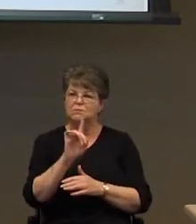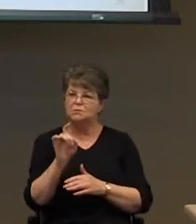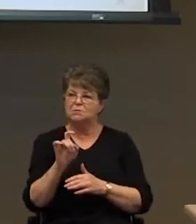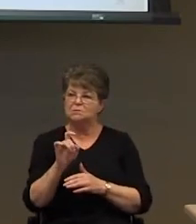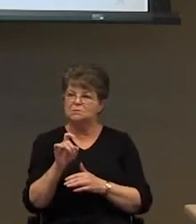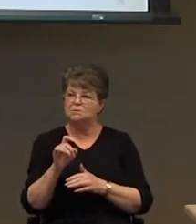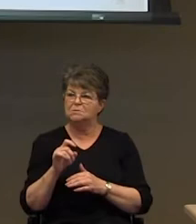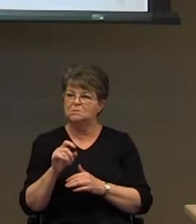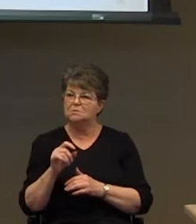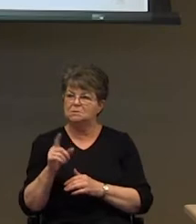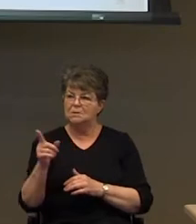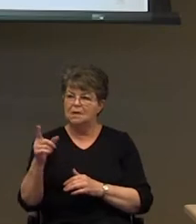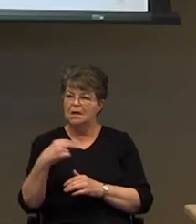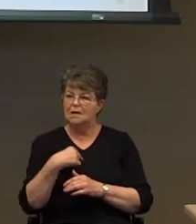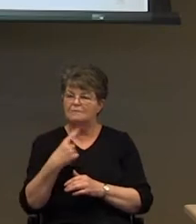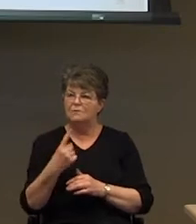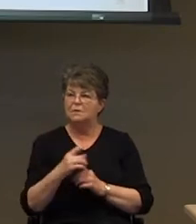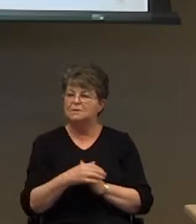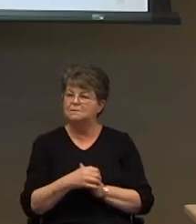Yes, sir.